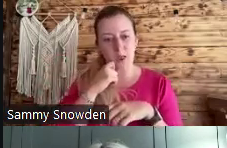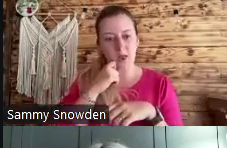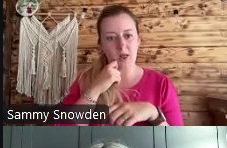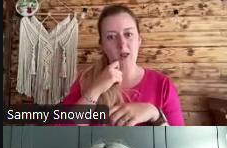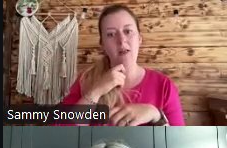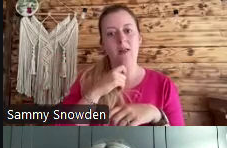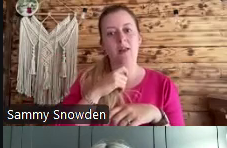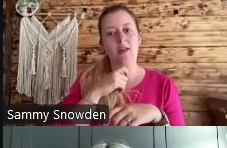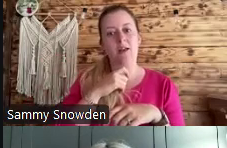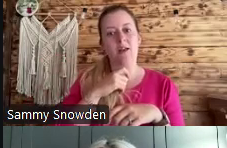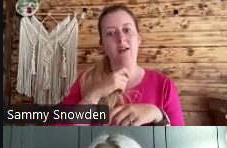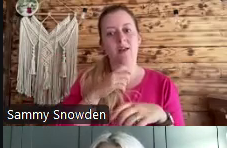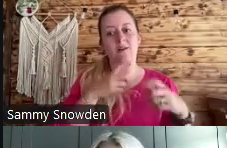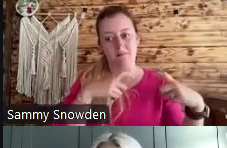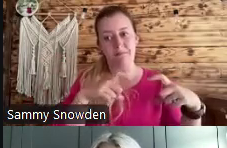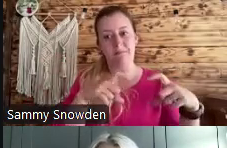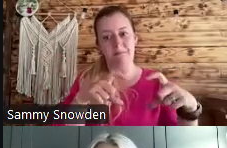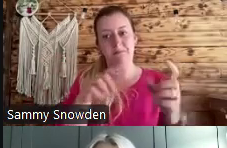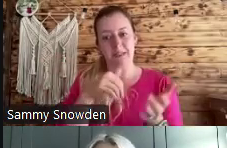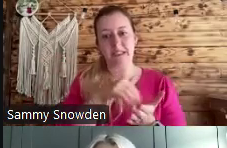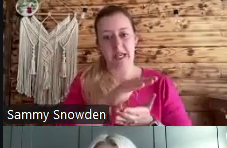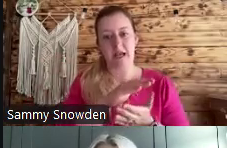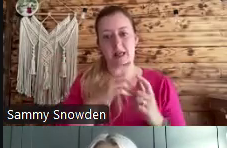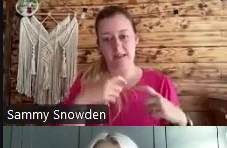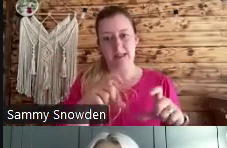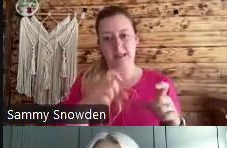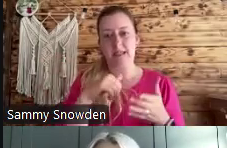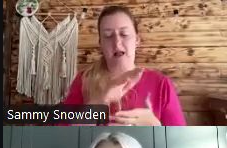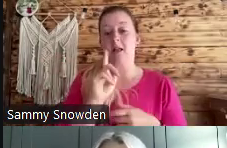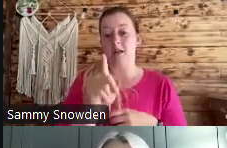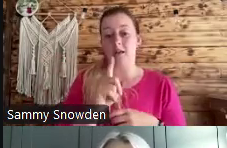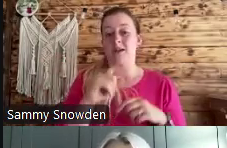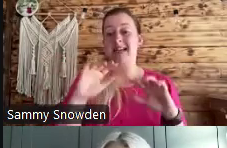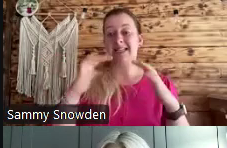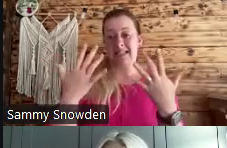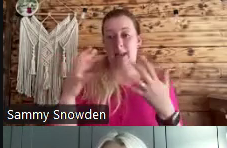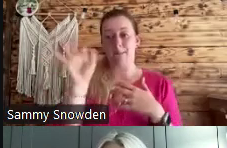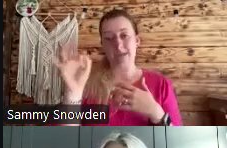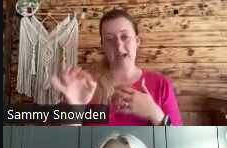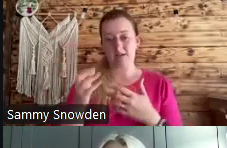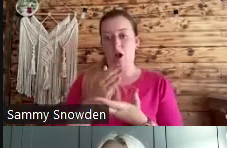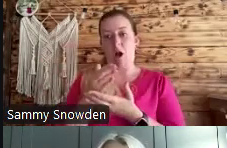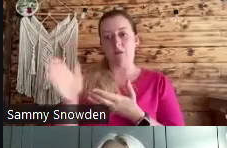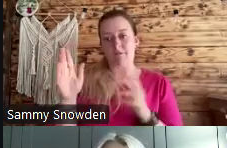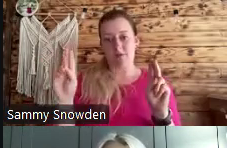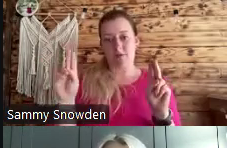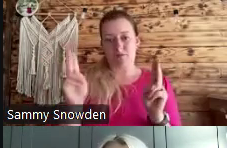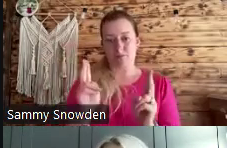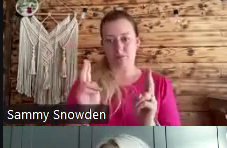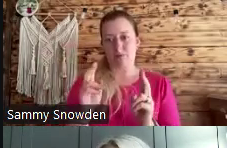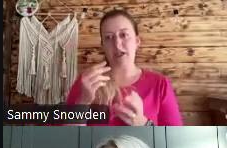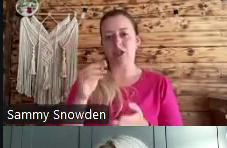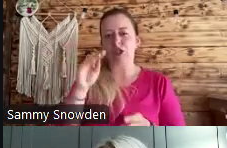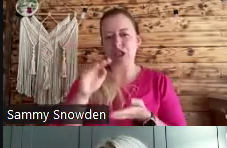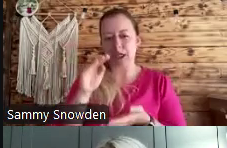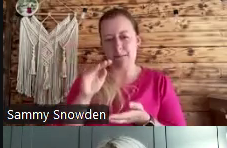standard wholesale price. So when it comes out as individual packages, this gives it a discount buying it all together. And